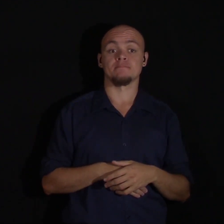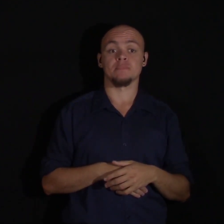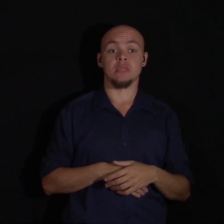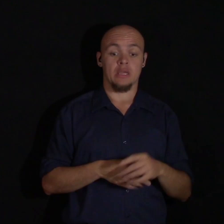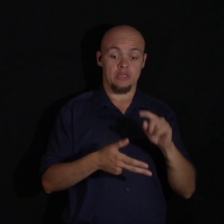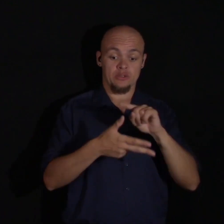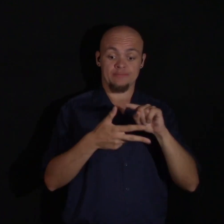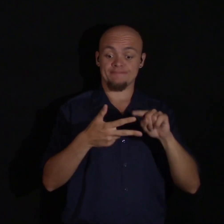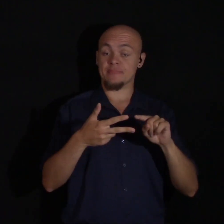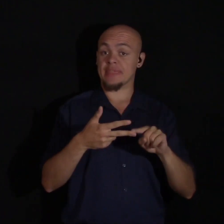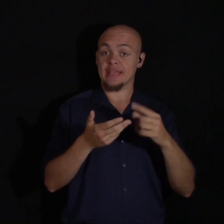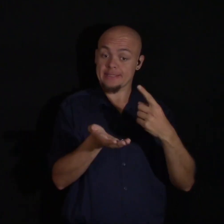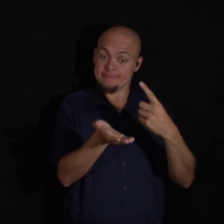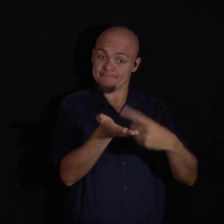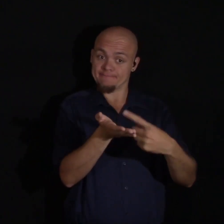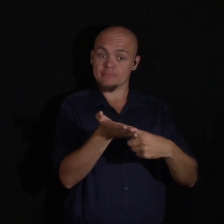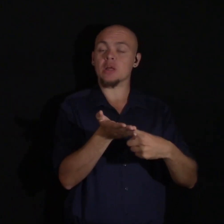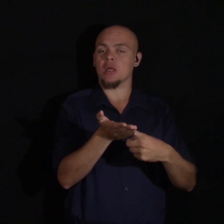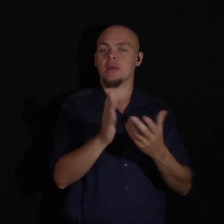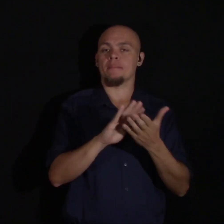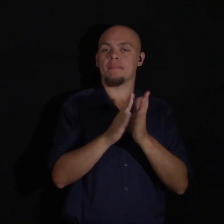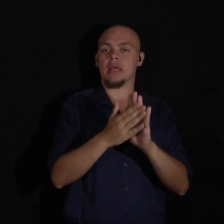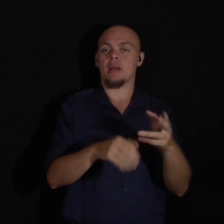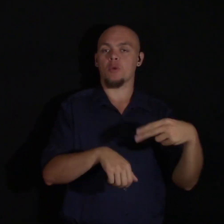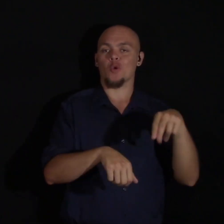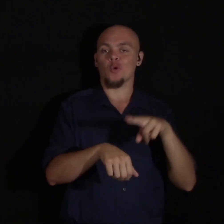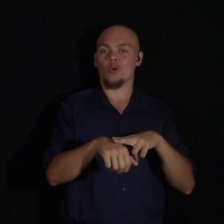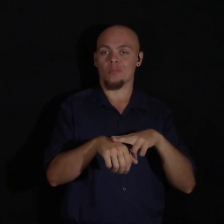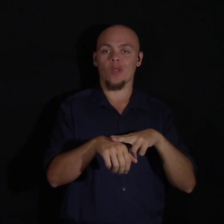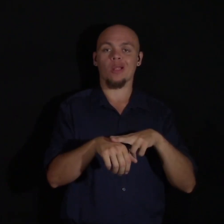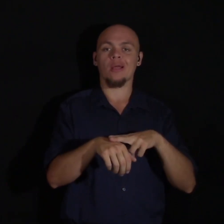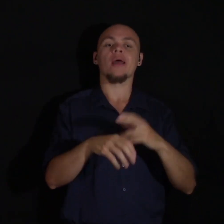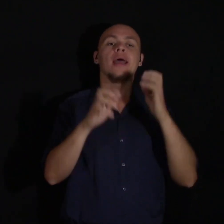these conversations, to talk about these things and educate.